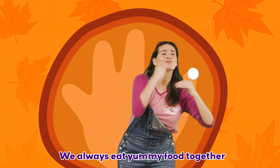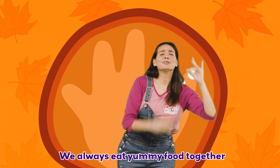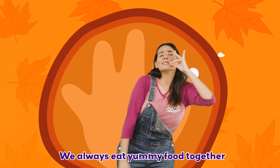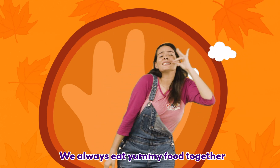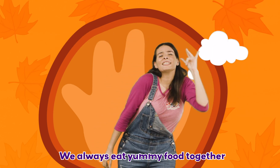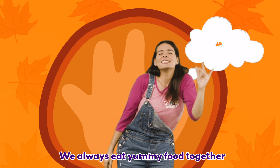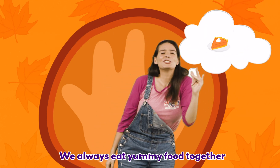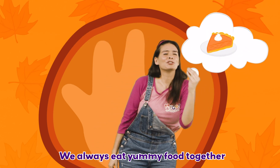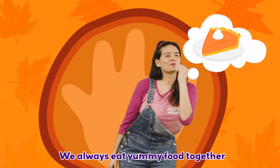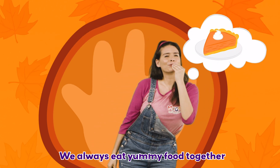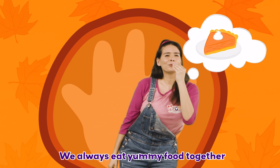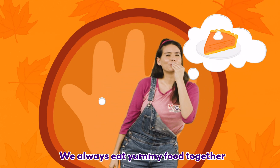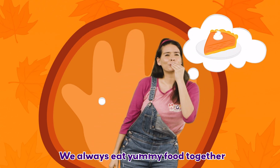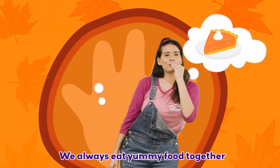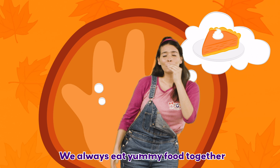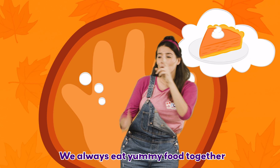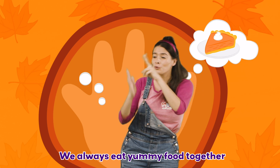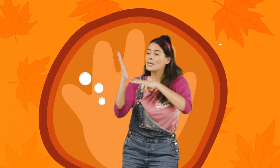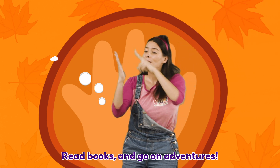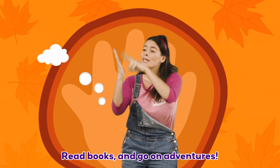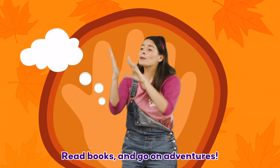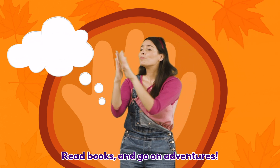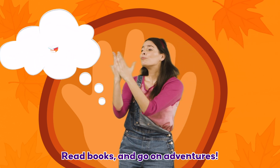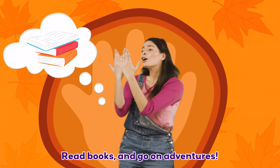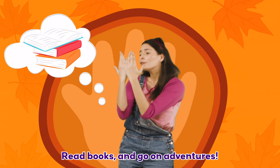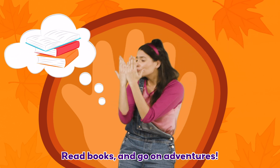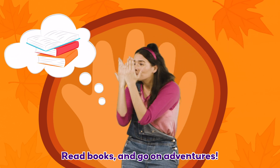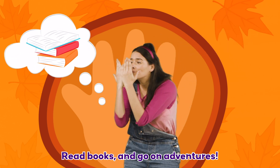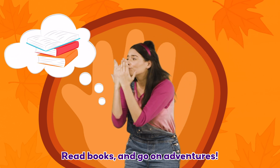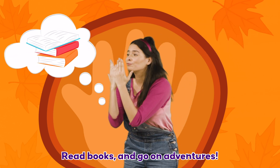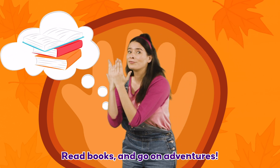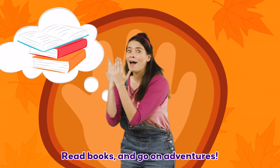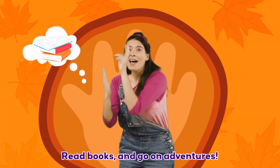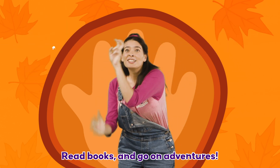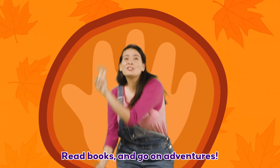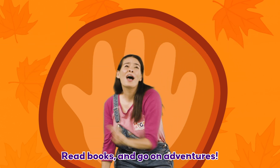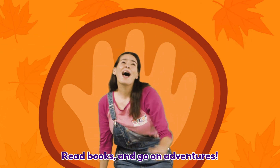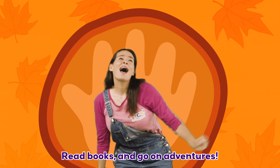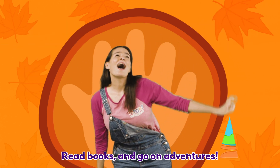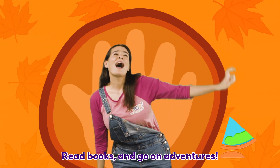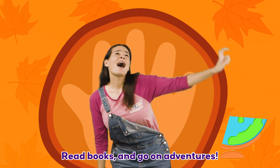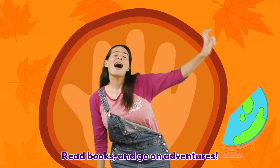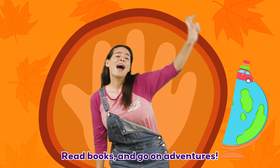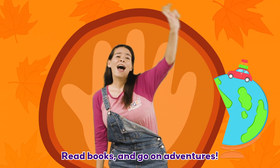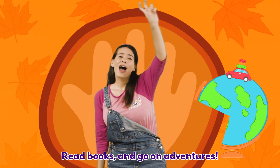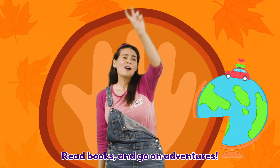eat yummy food together, read books, and go on